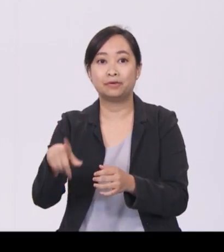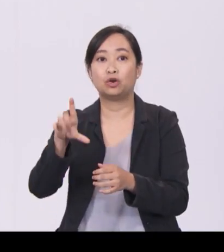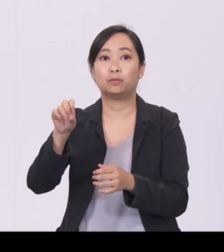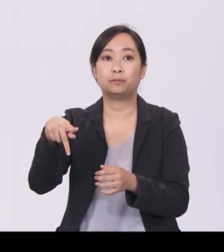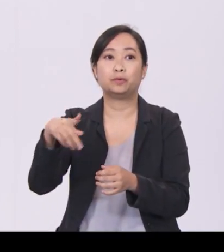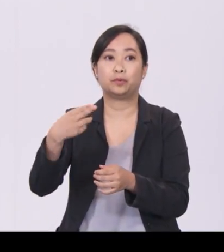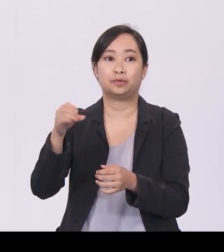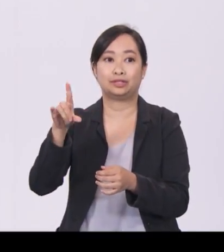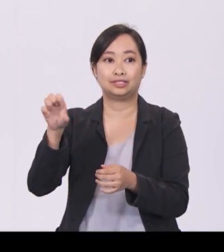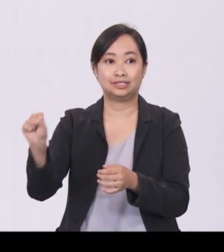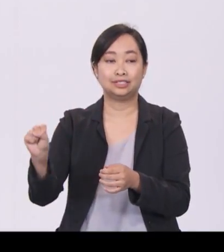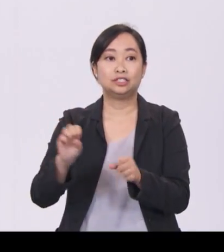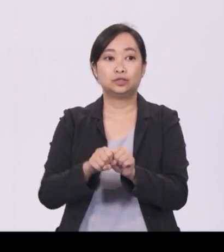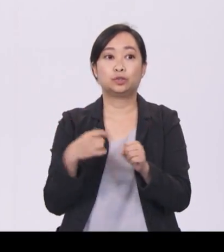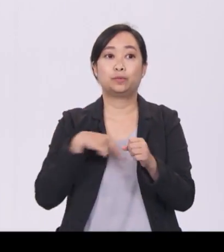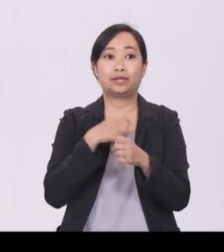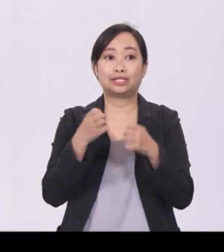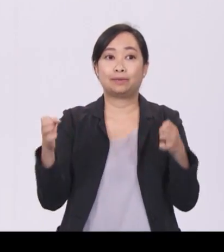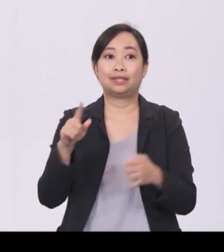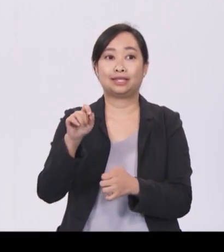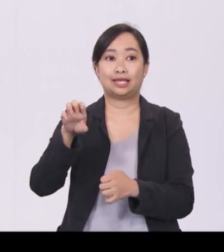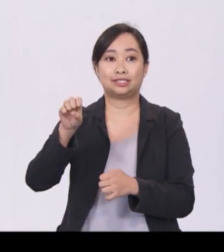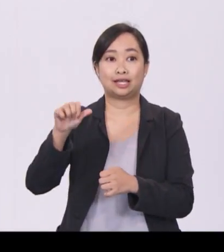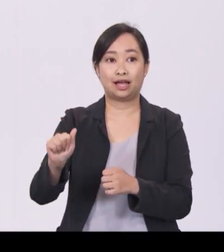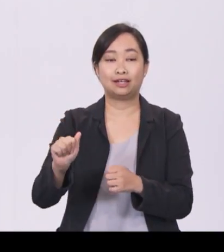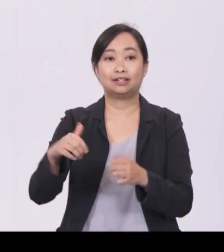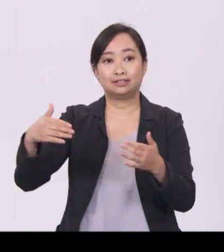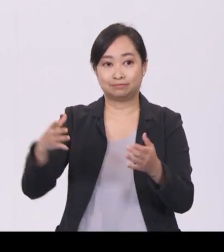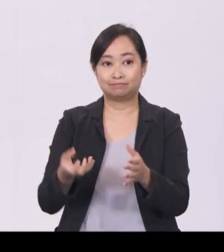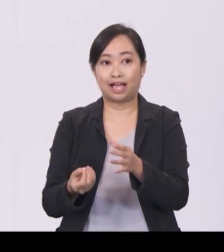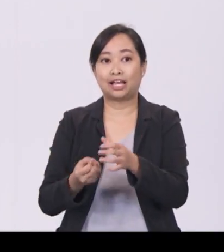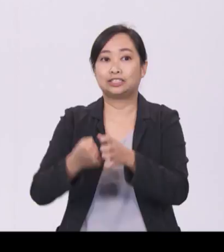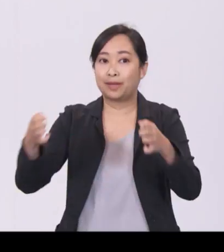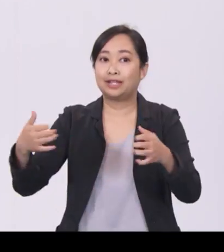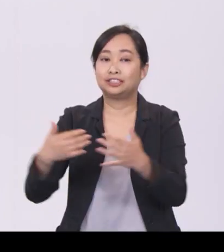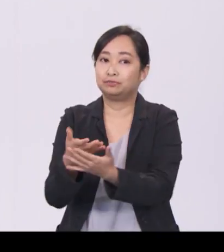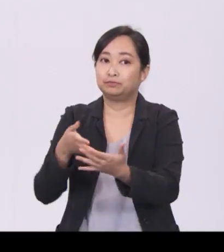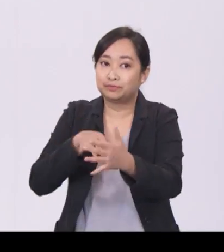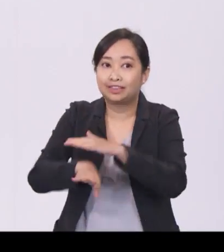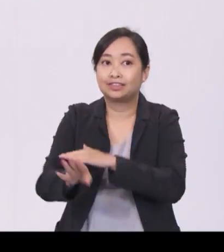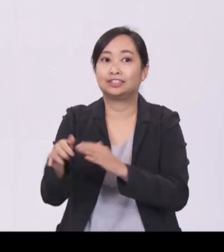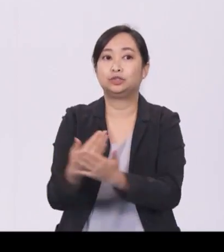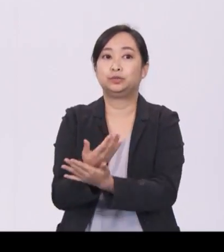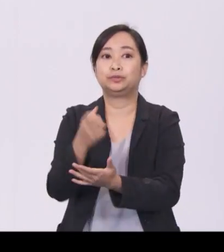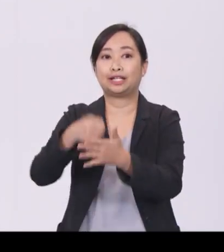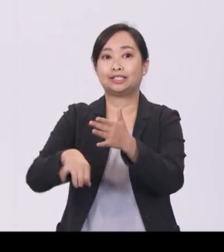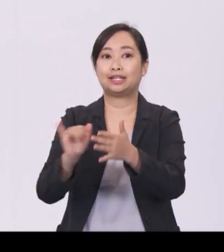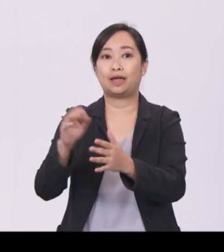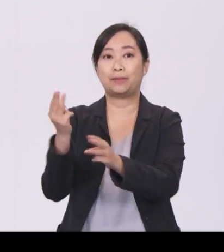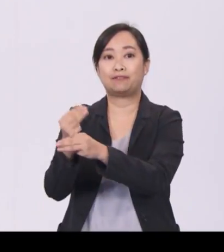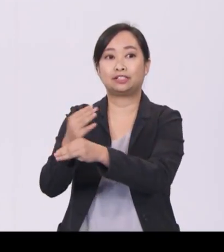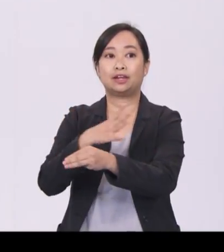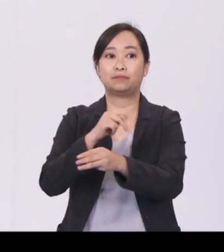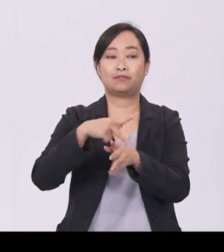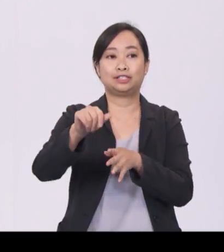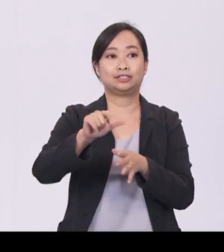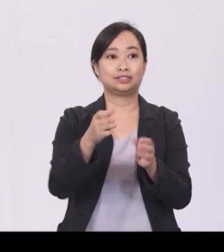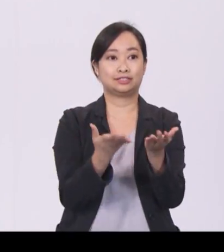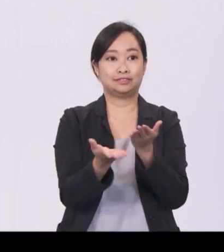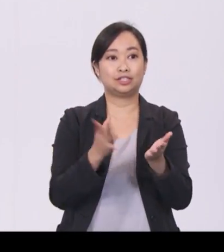TESA will also support more people to learn emerging digital skills, such as in data analytics, artificial intelligence, the Internet of Things,